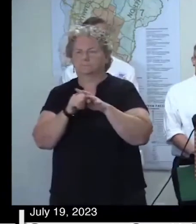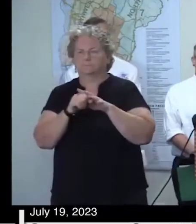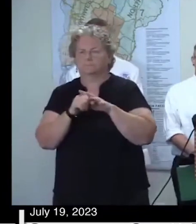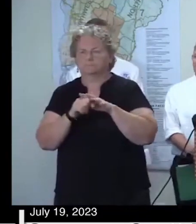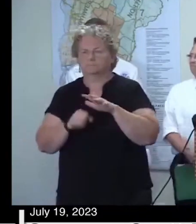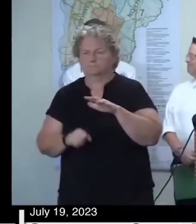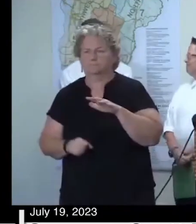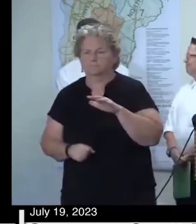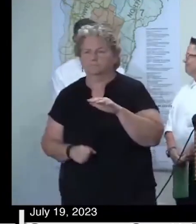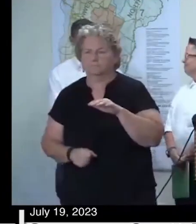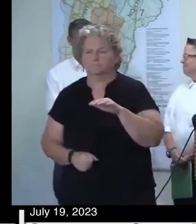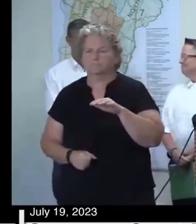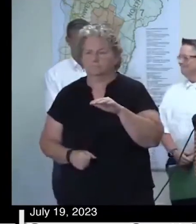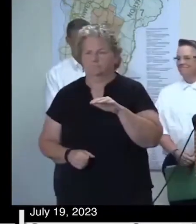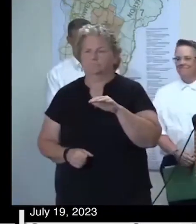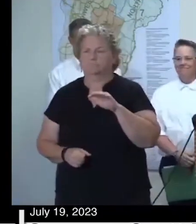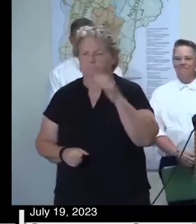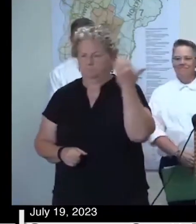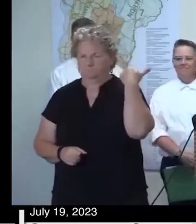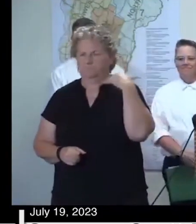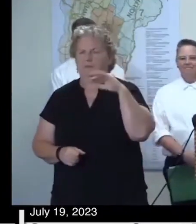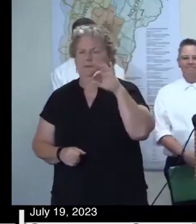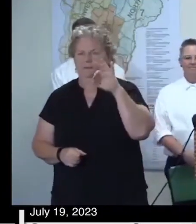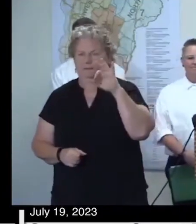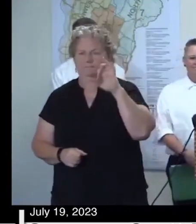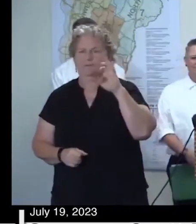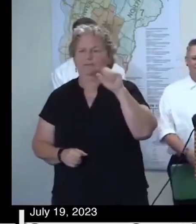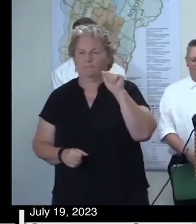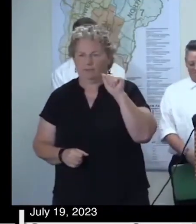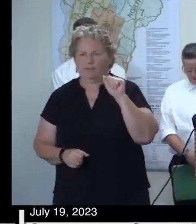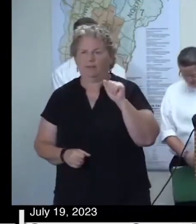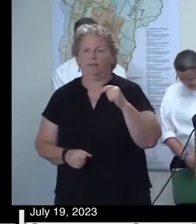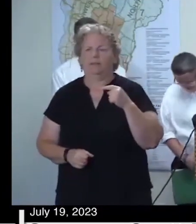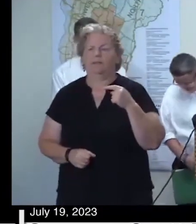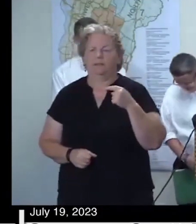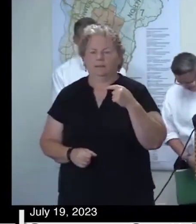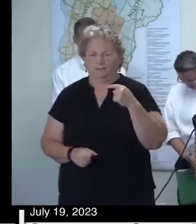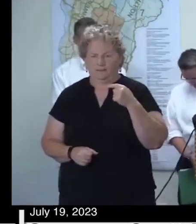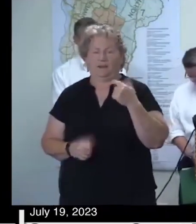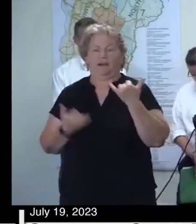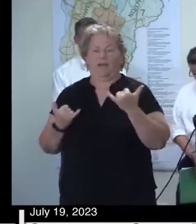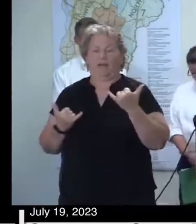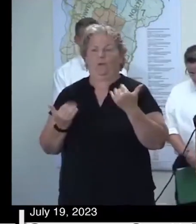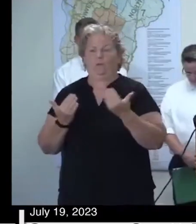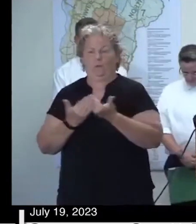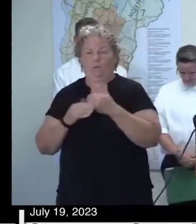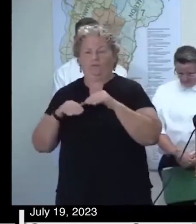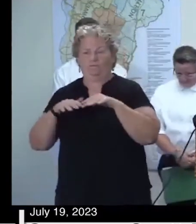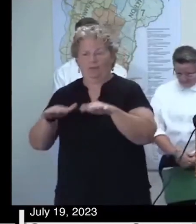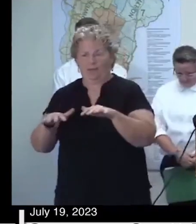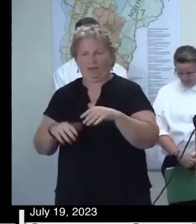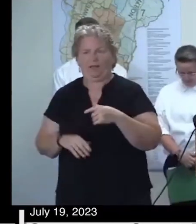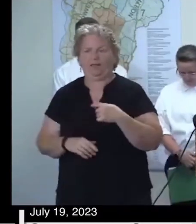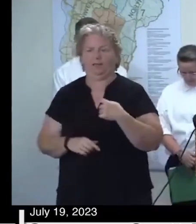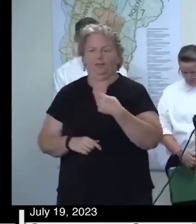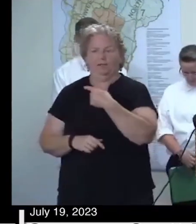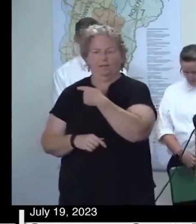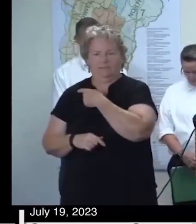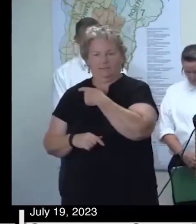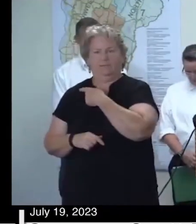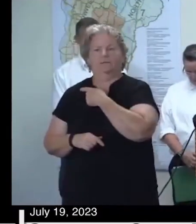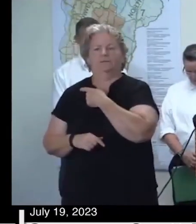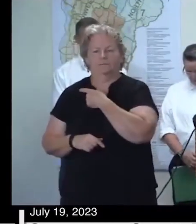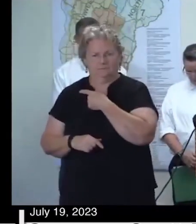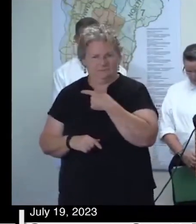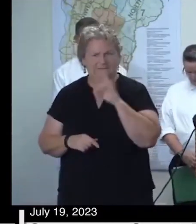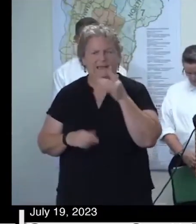General and served our country in Afghanistan, was deployed there to probably many other places as well. So